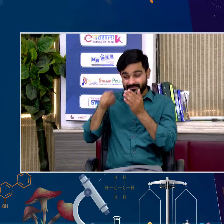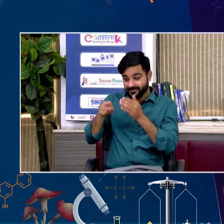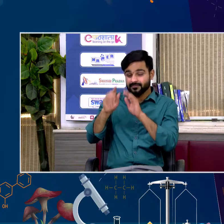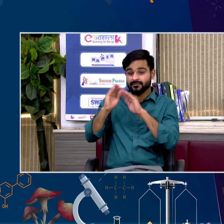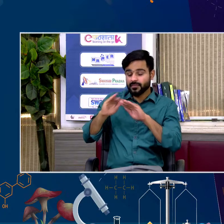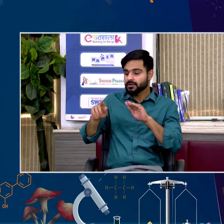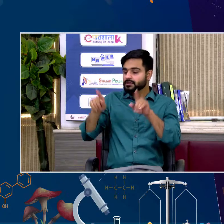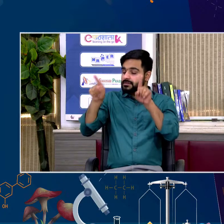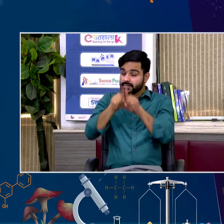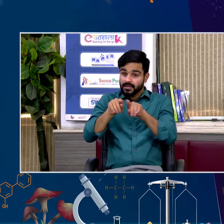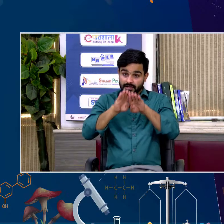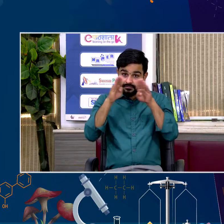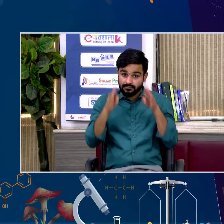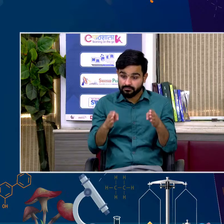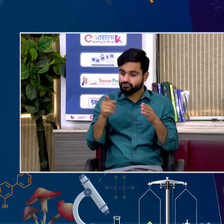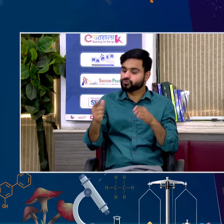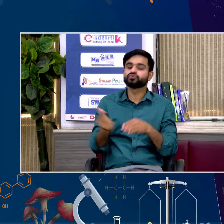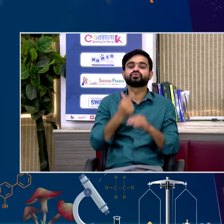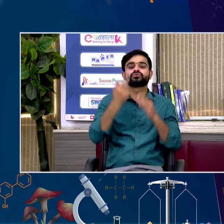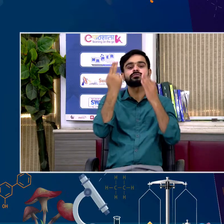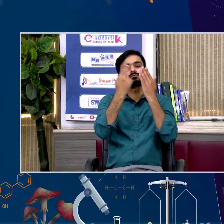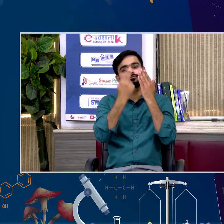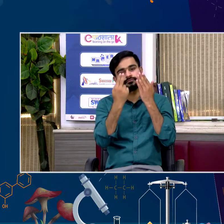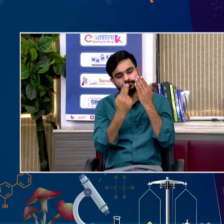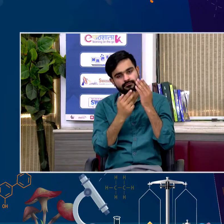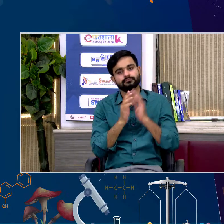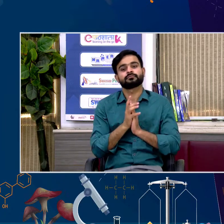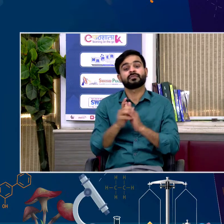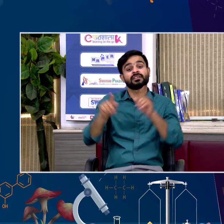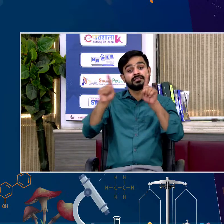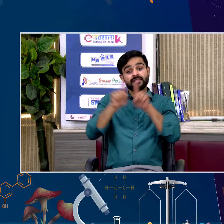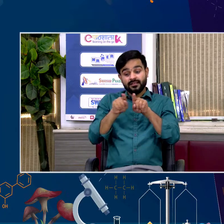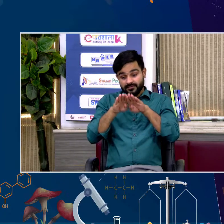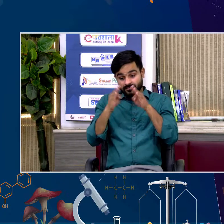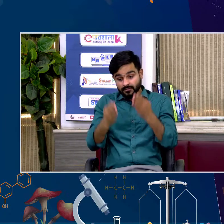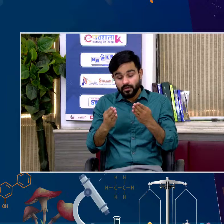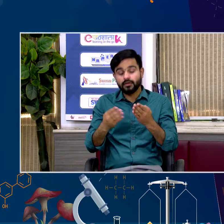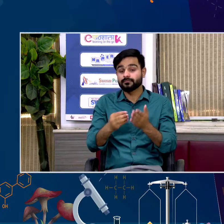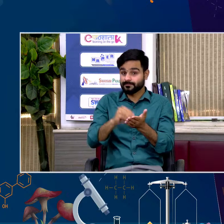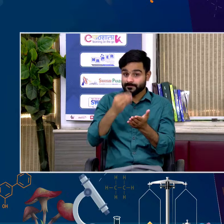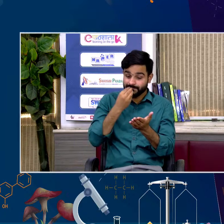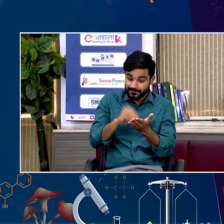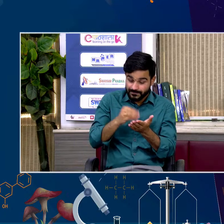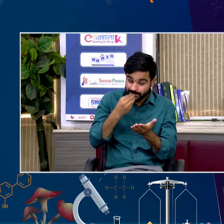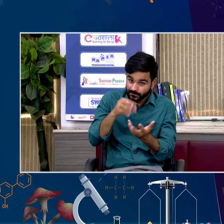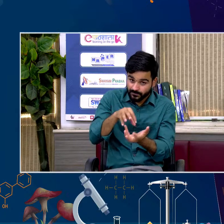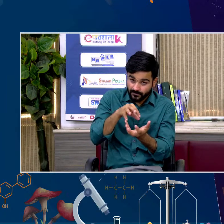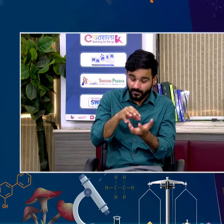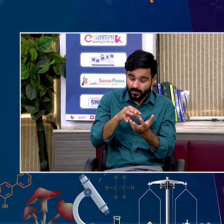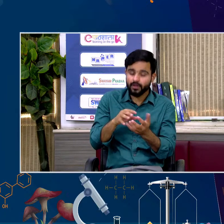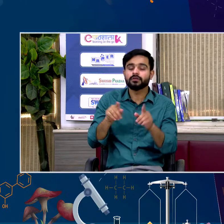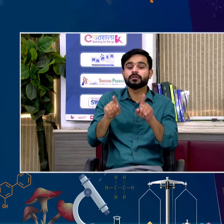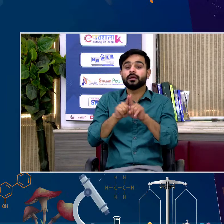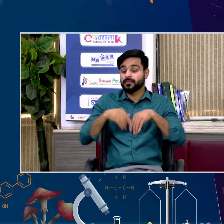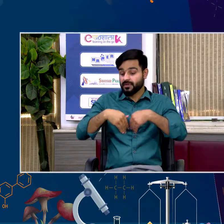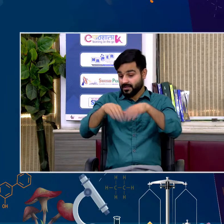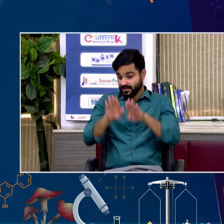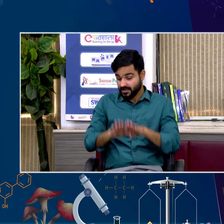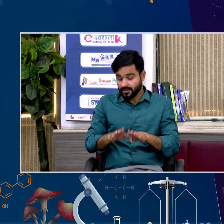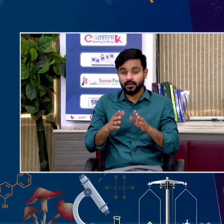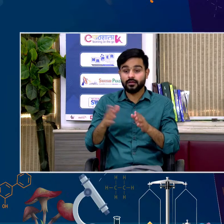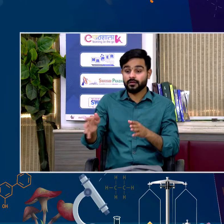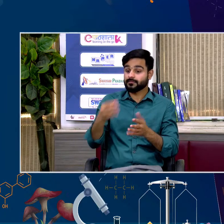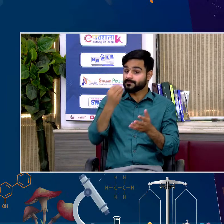is going to be used for art, and it's the same table that's used for lunch, then just placing a table mat when